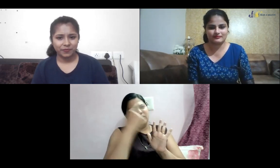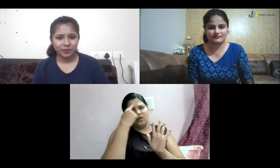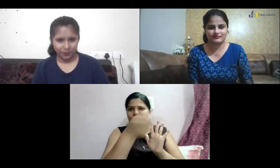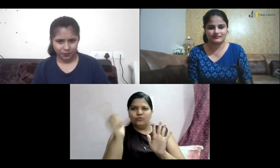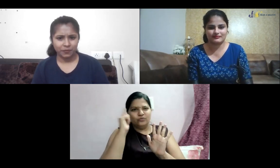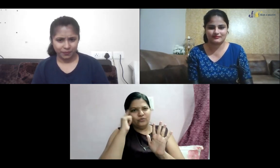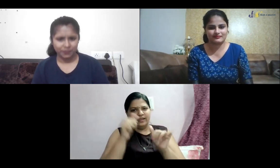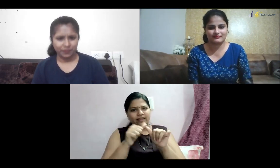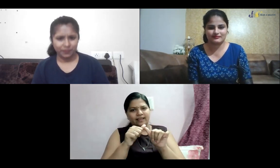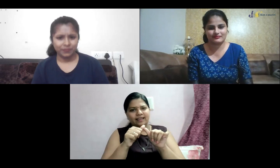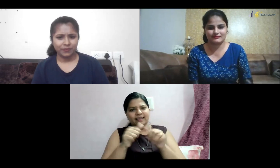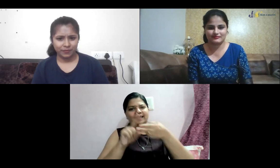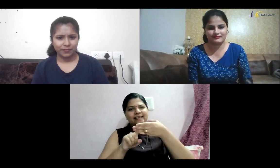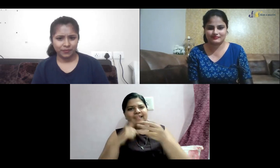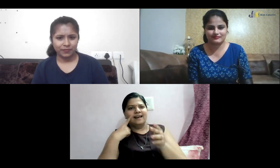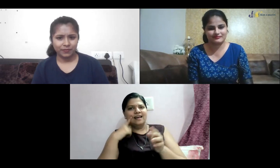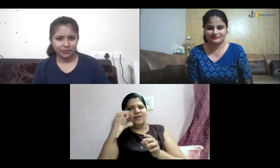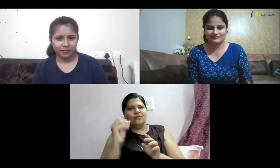in NDS,